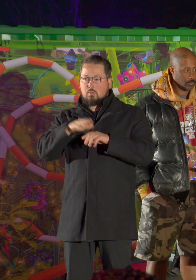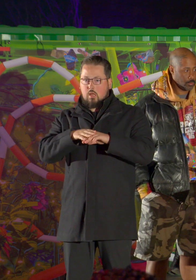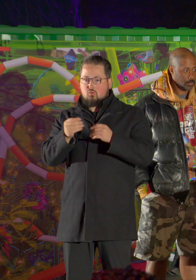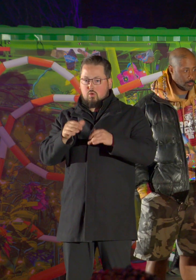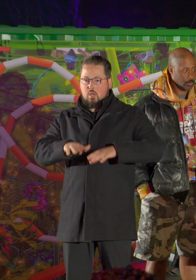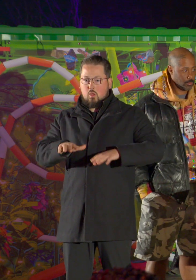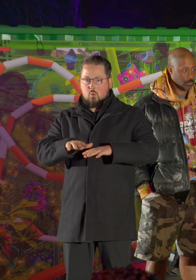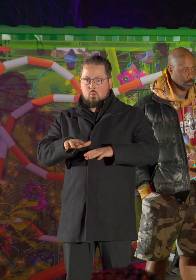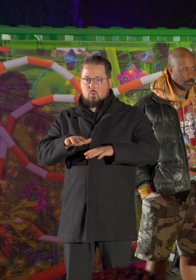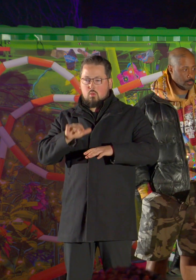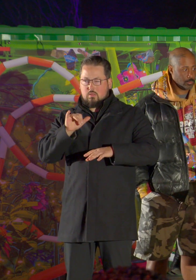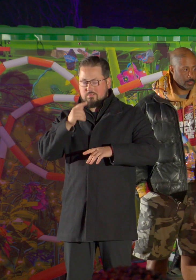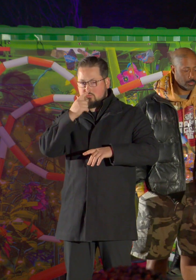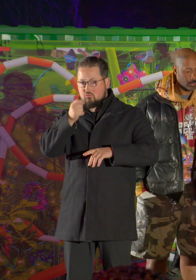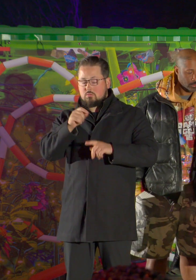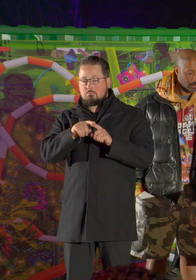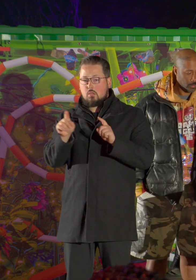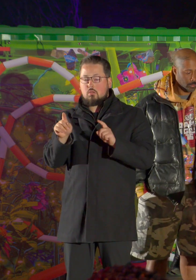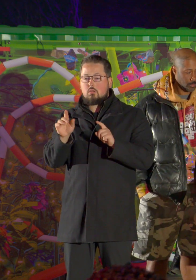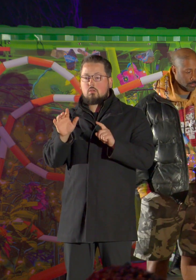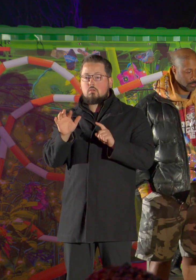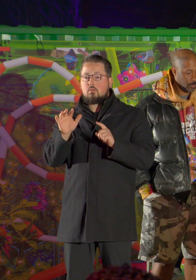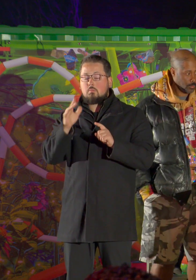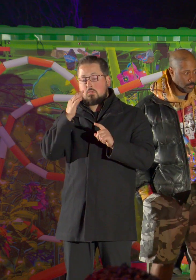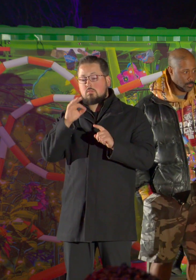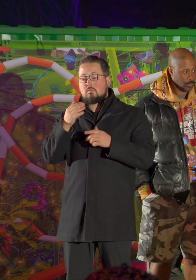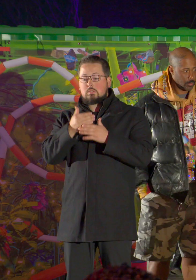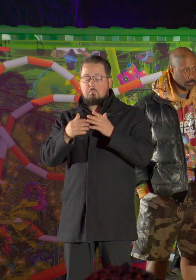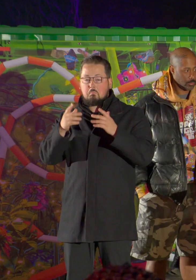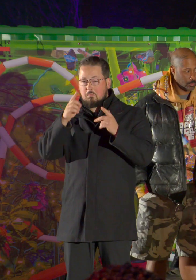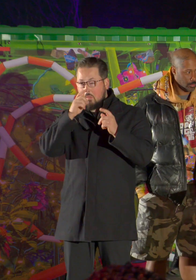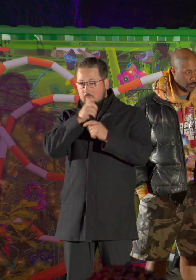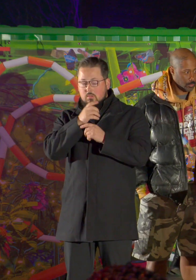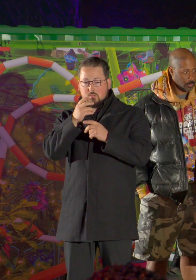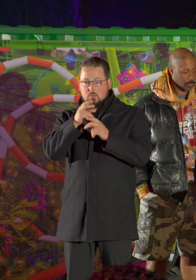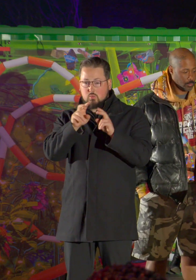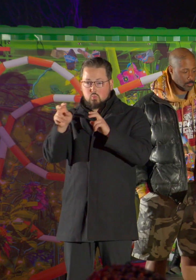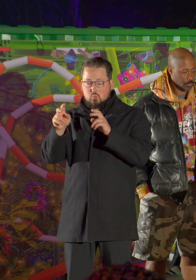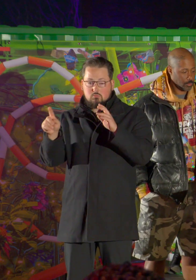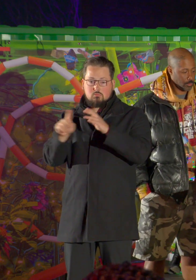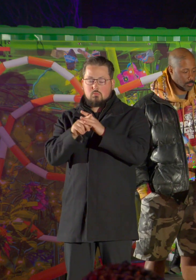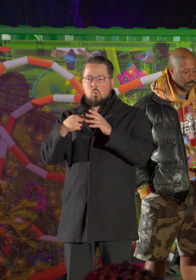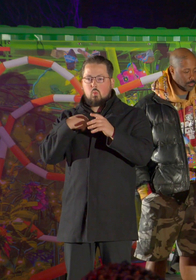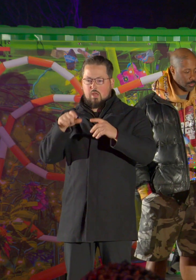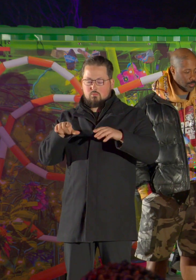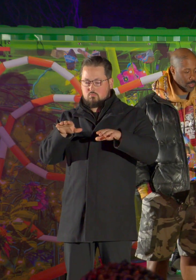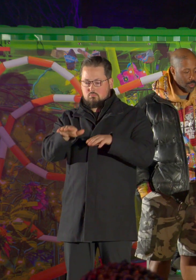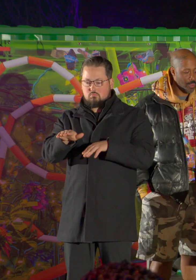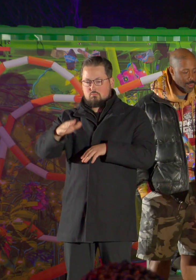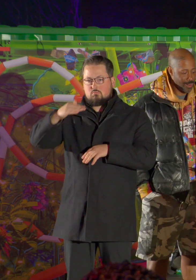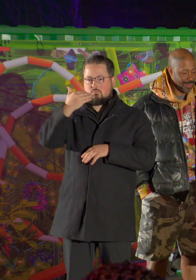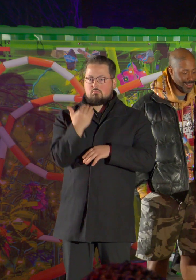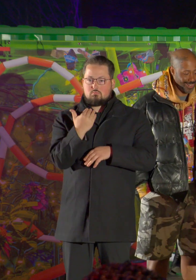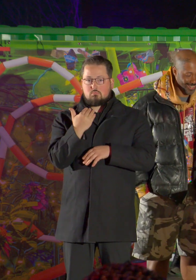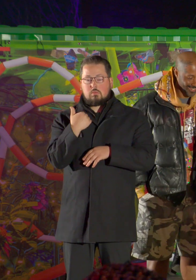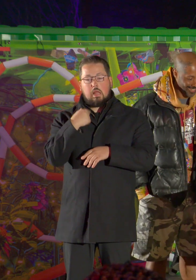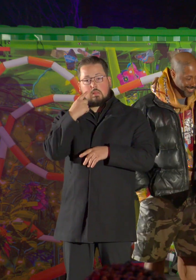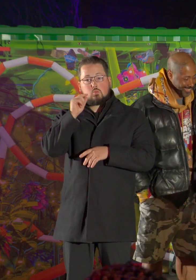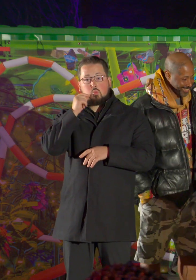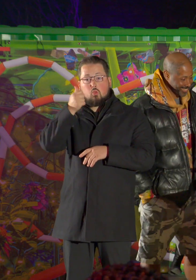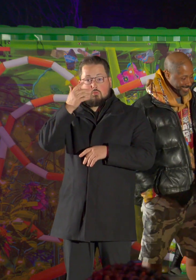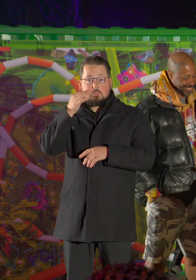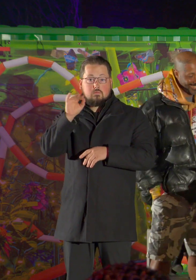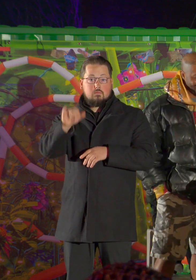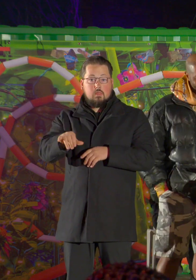ground, which is sort of interesting. But due to some complications, we had to flip it 180 degrees. And I think it's cooler because of that.